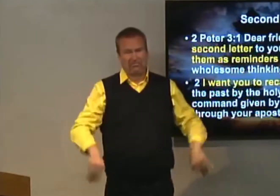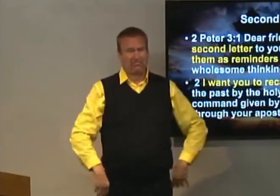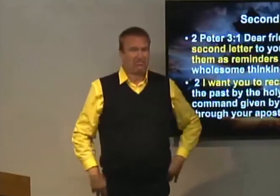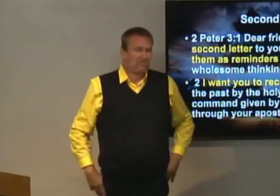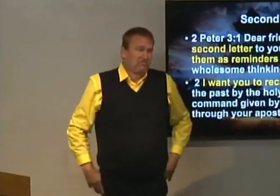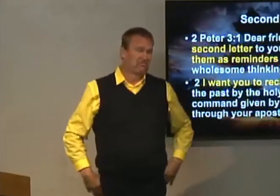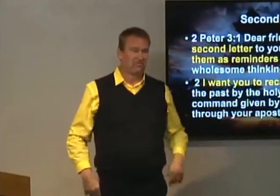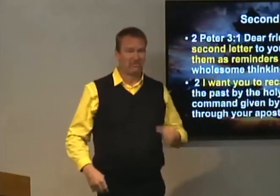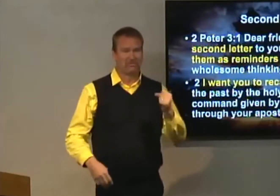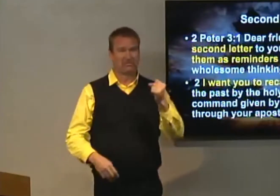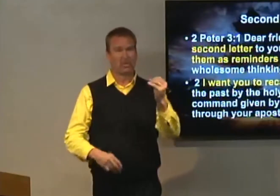who cares?